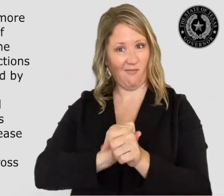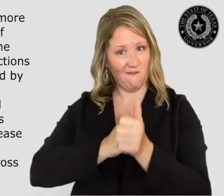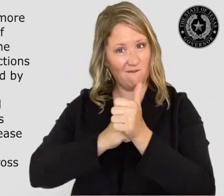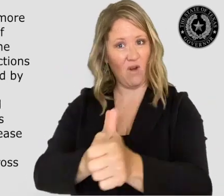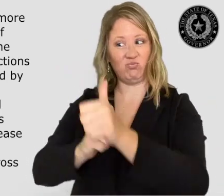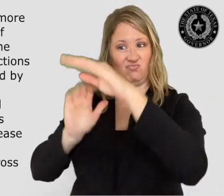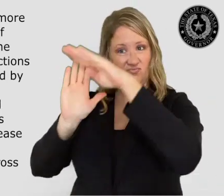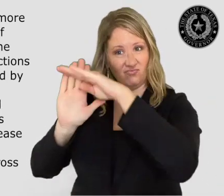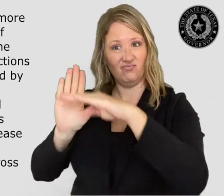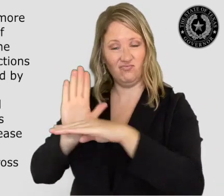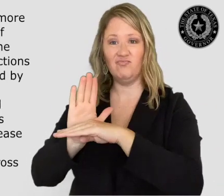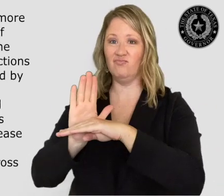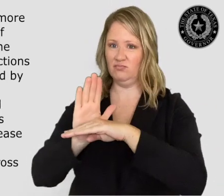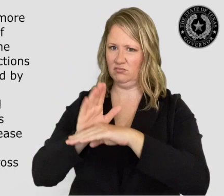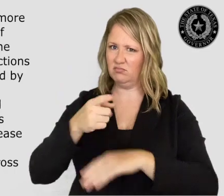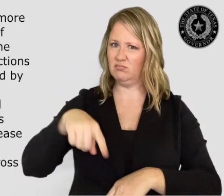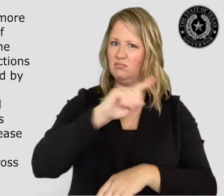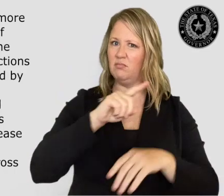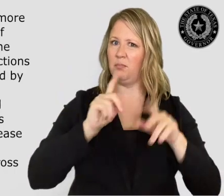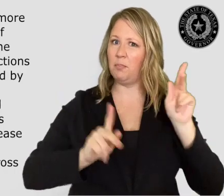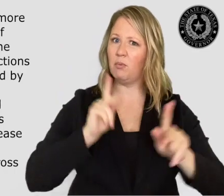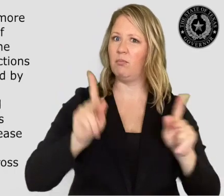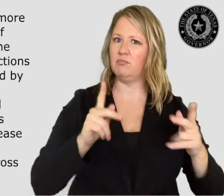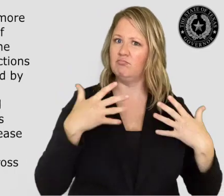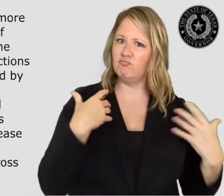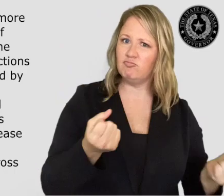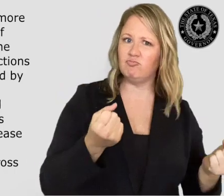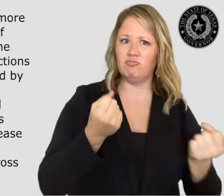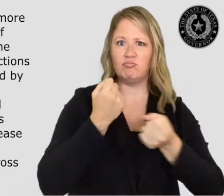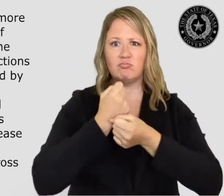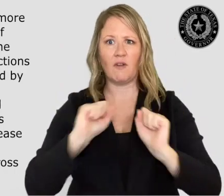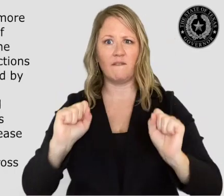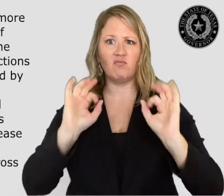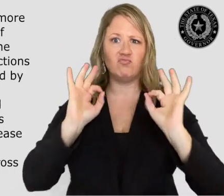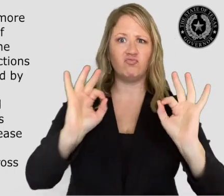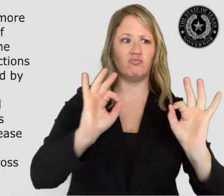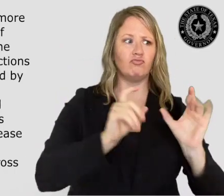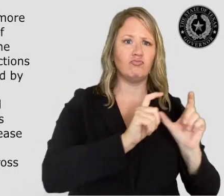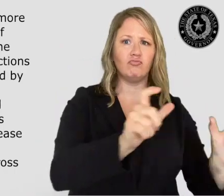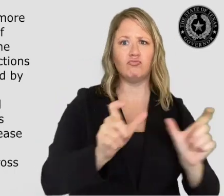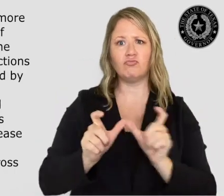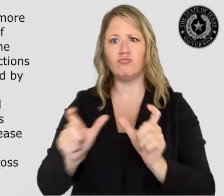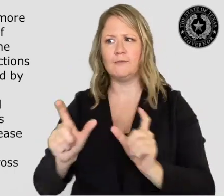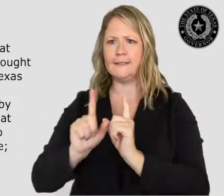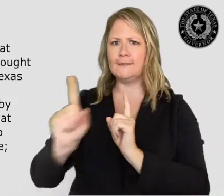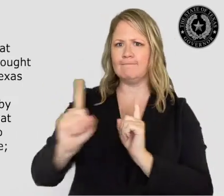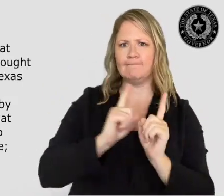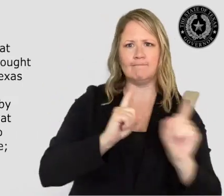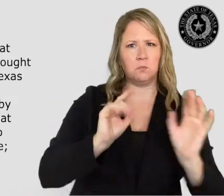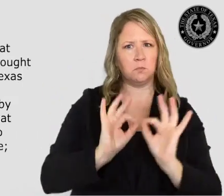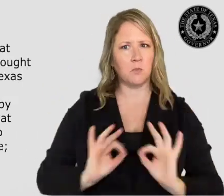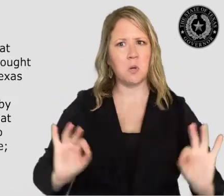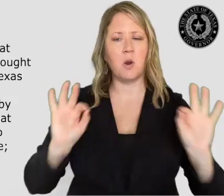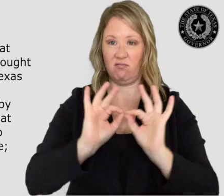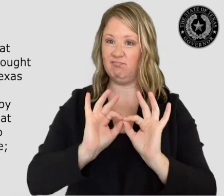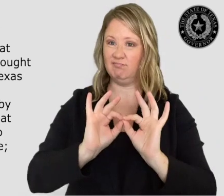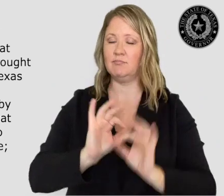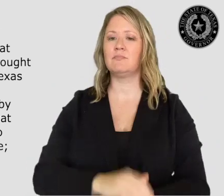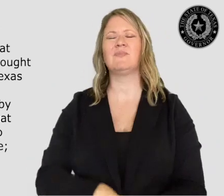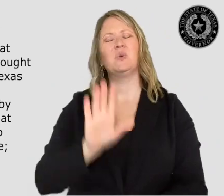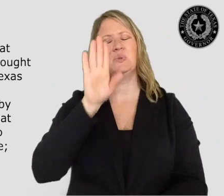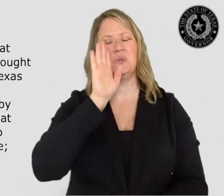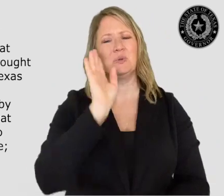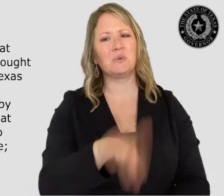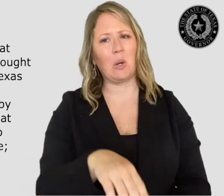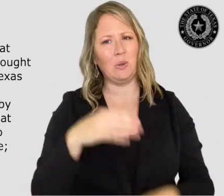GA14, which had saved lives, it was clear that the disease still presented a serious threat across Texas that could